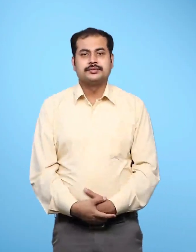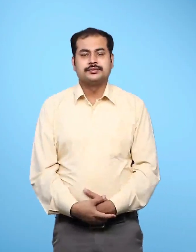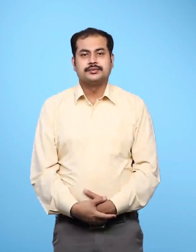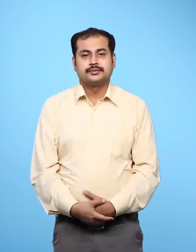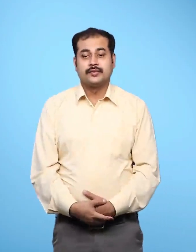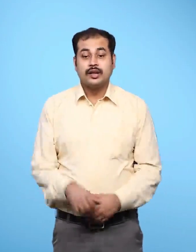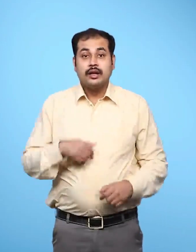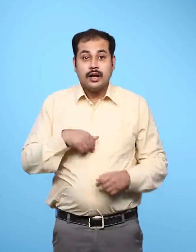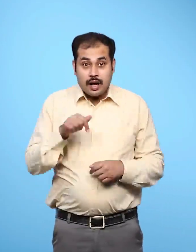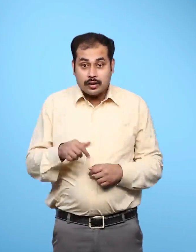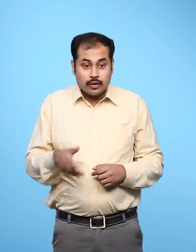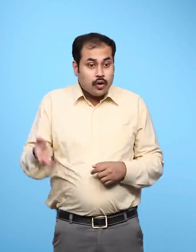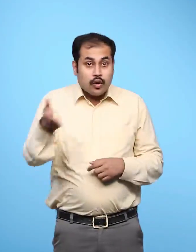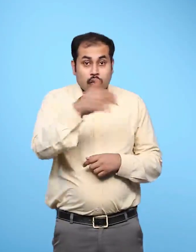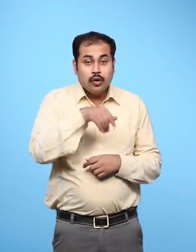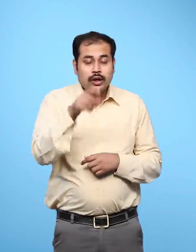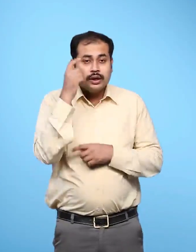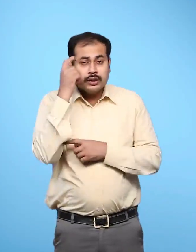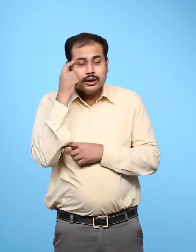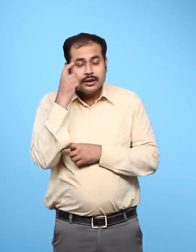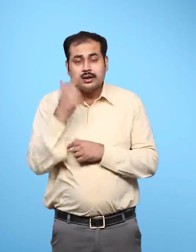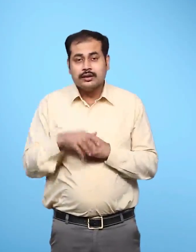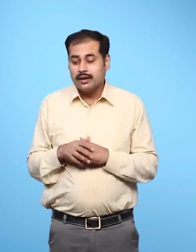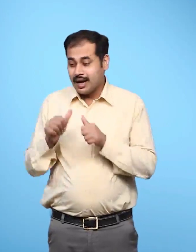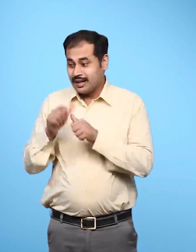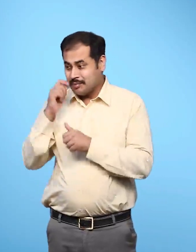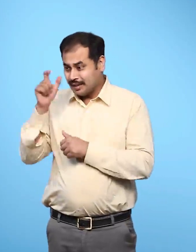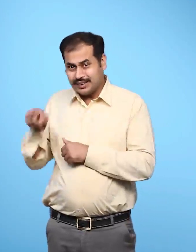Do you think Anil has given Rani less milk?